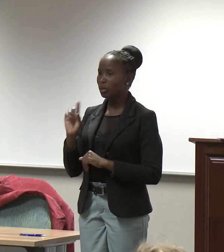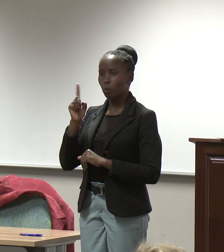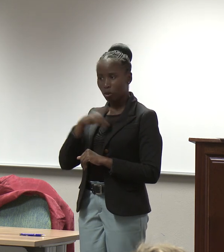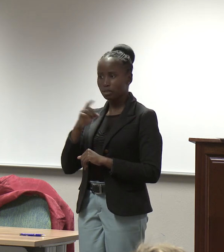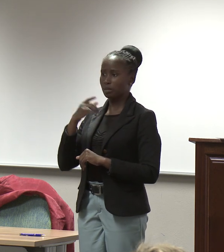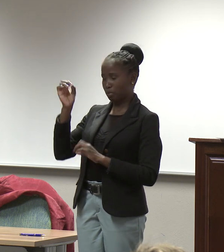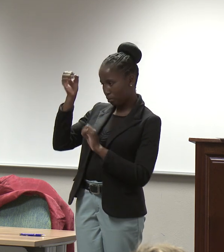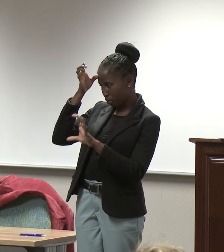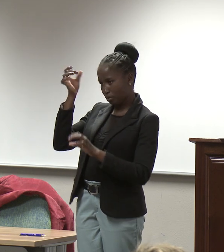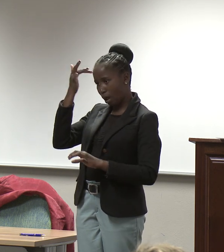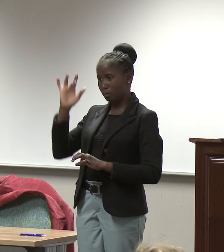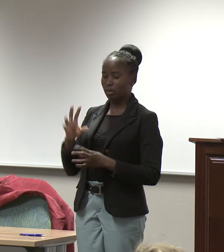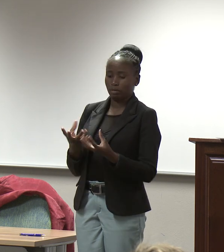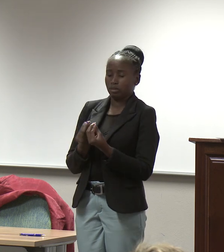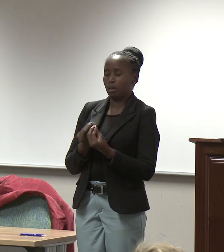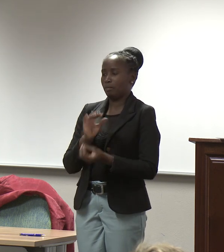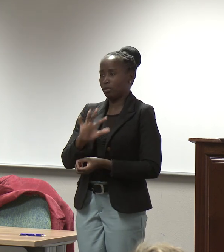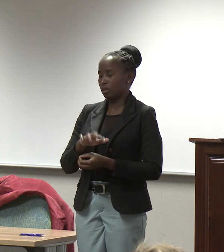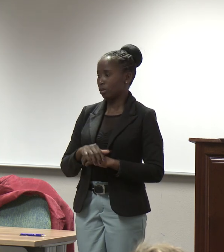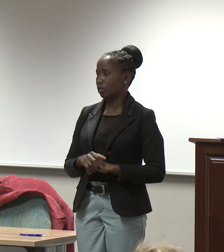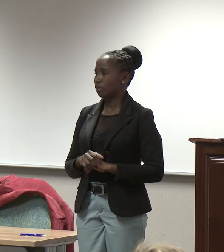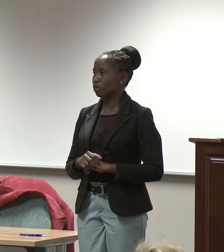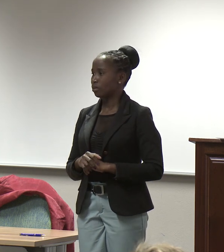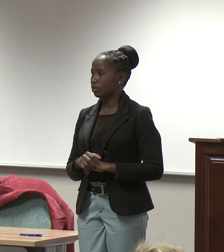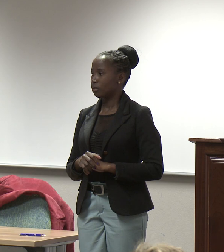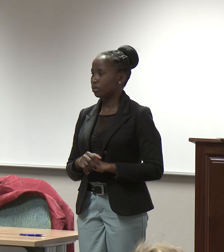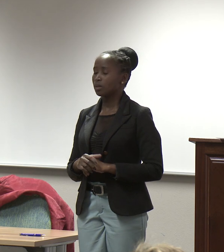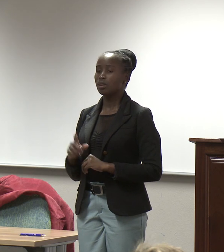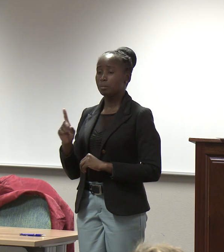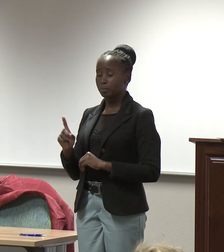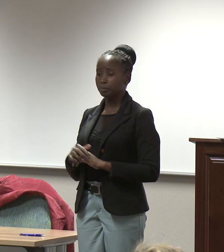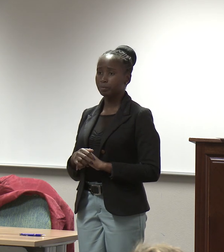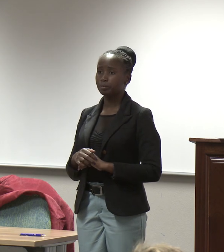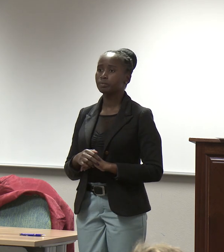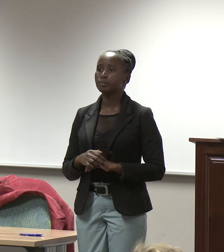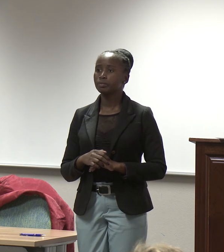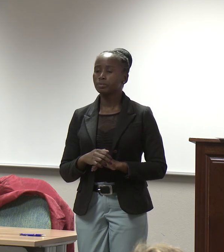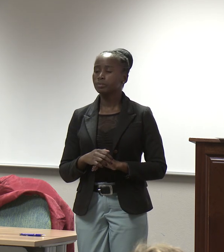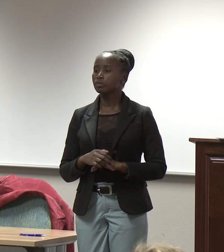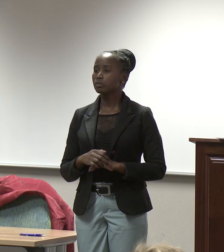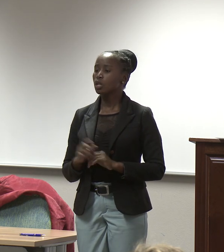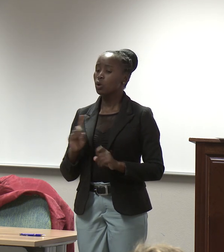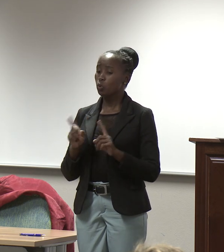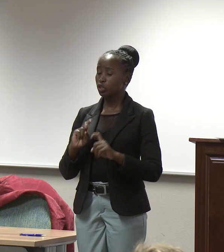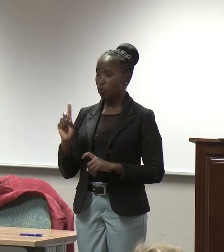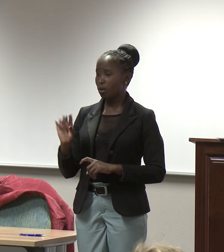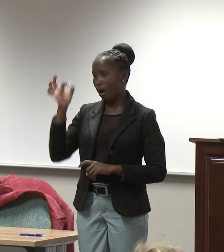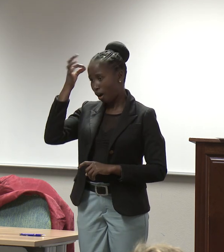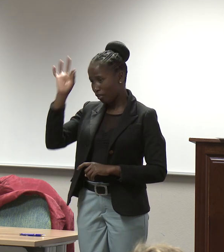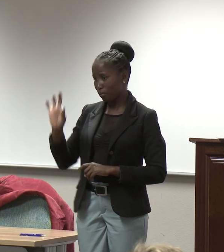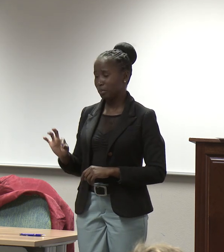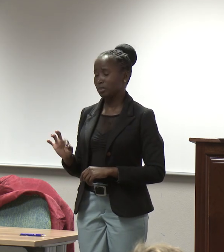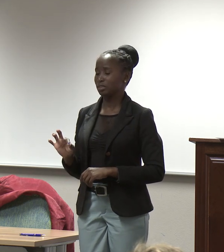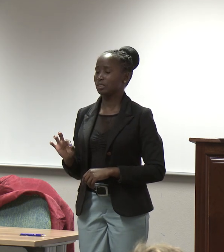on something. The questions are usually the governments are asking the think tanks, not